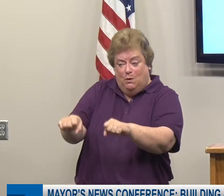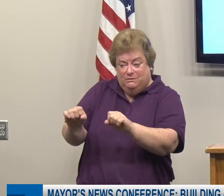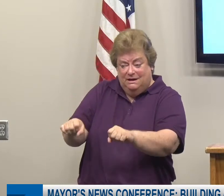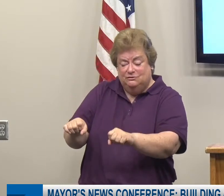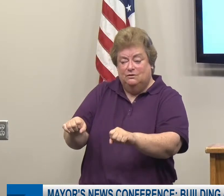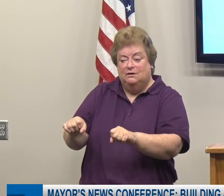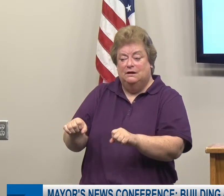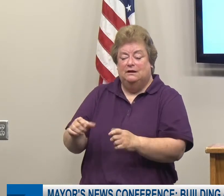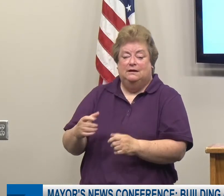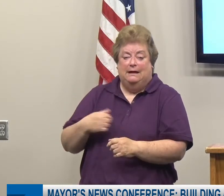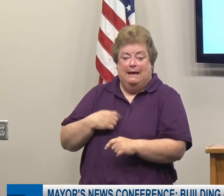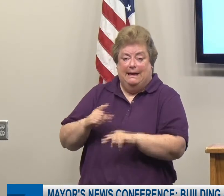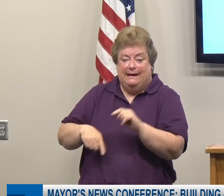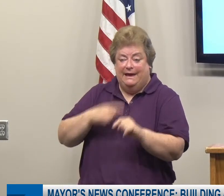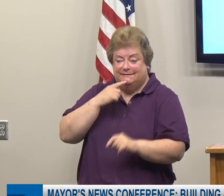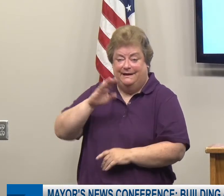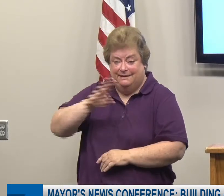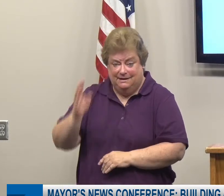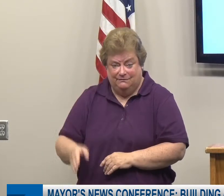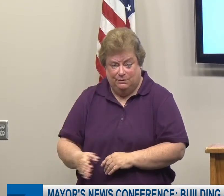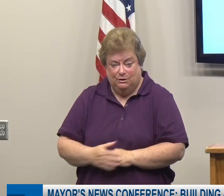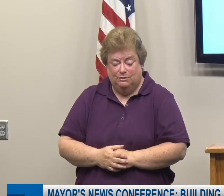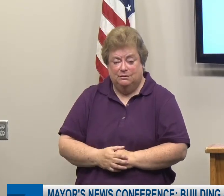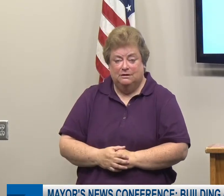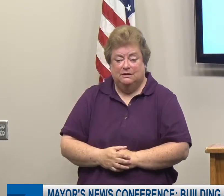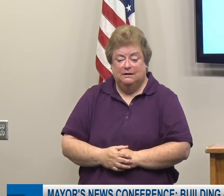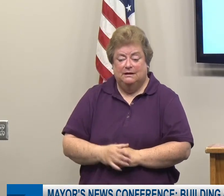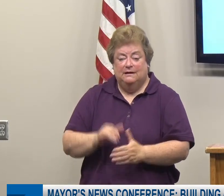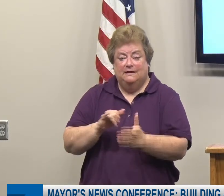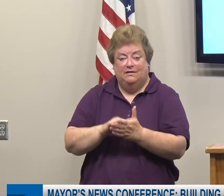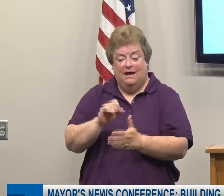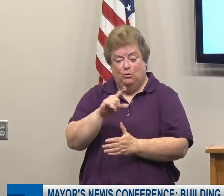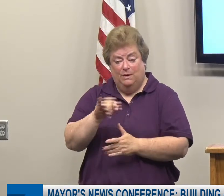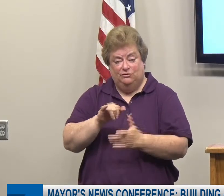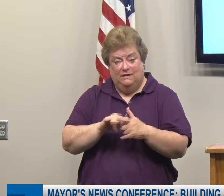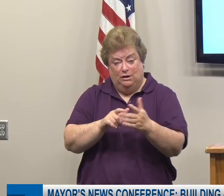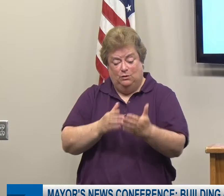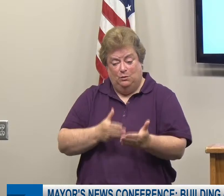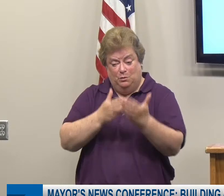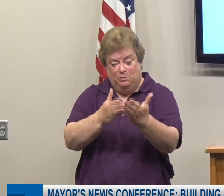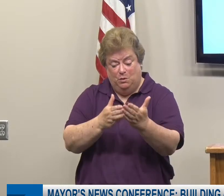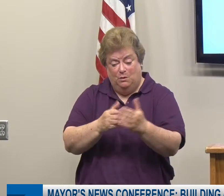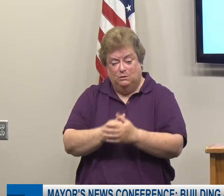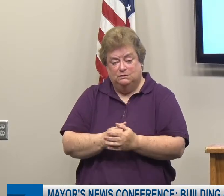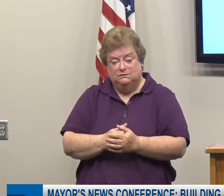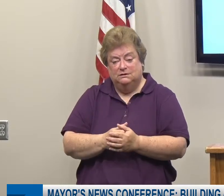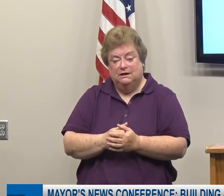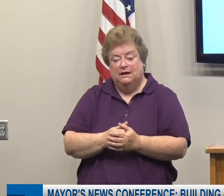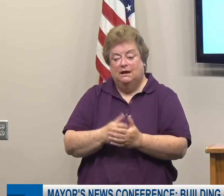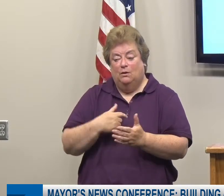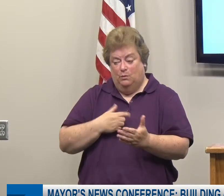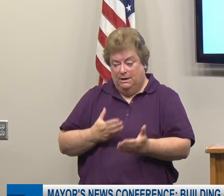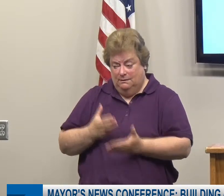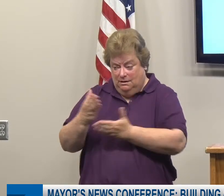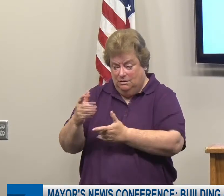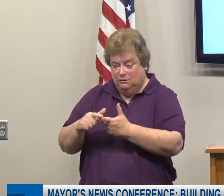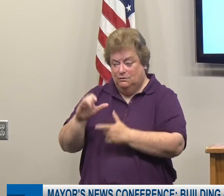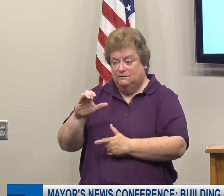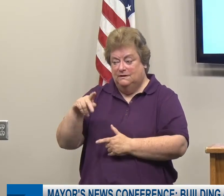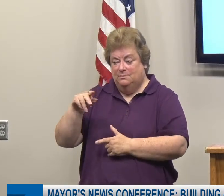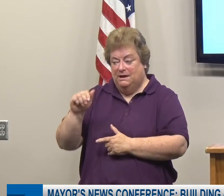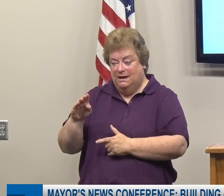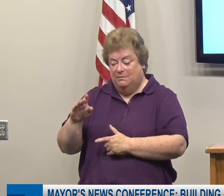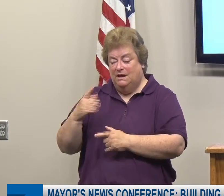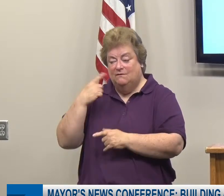never. And this particular discussion, the very question that you have posed, was put directly to the CPAB for